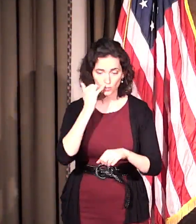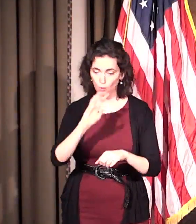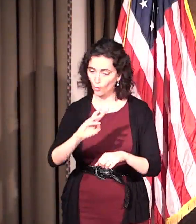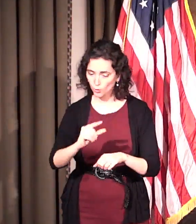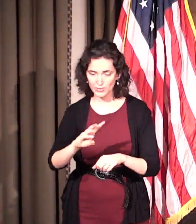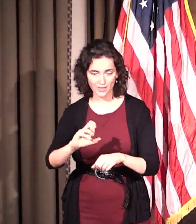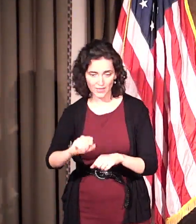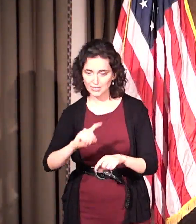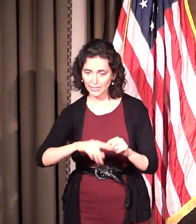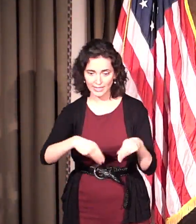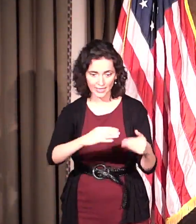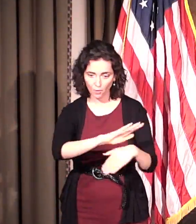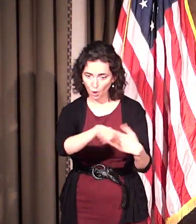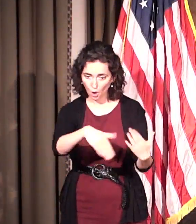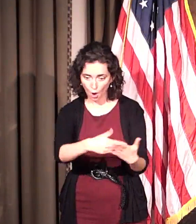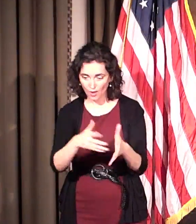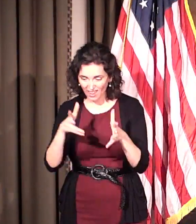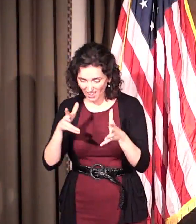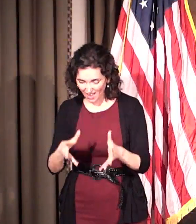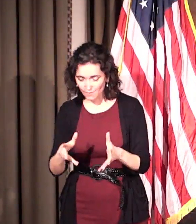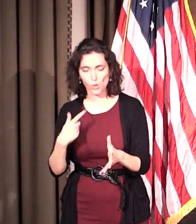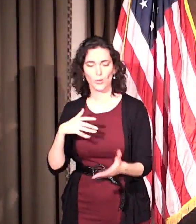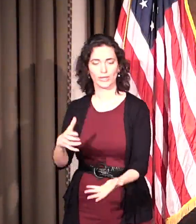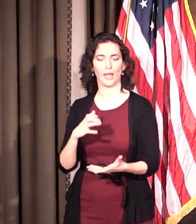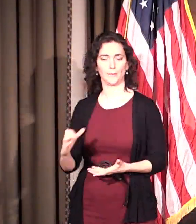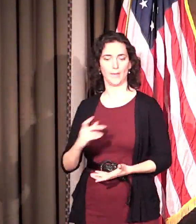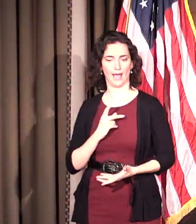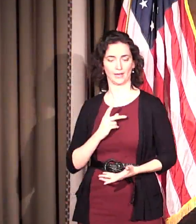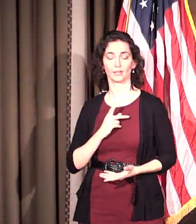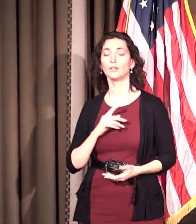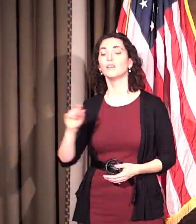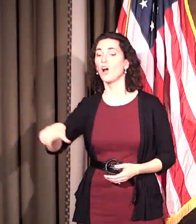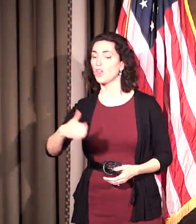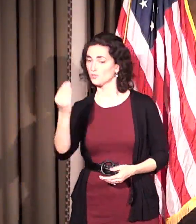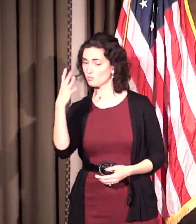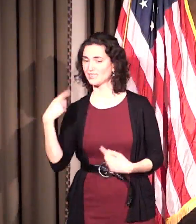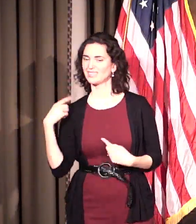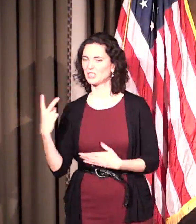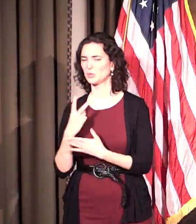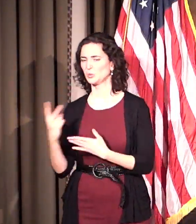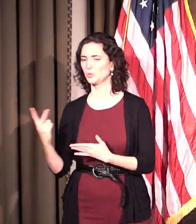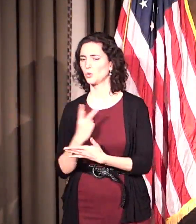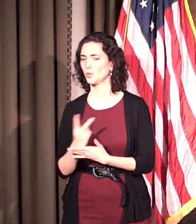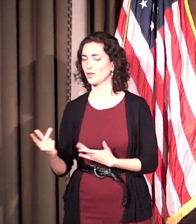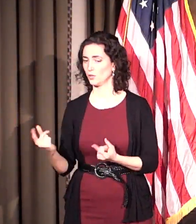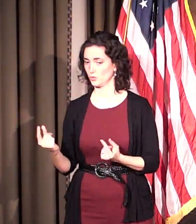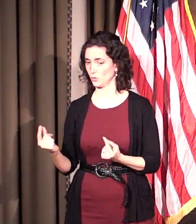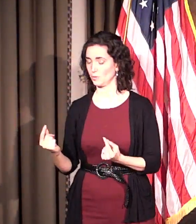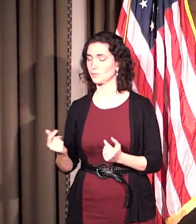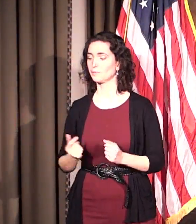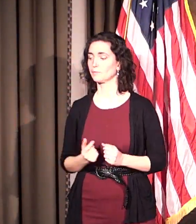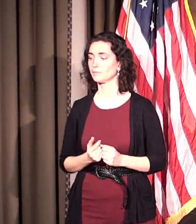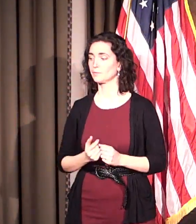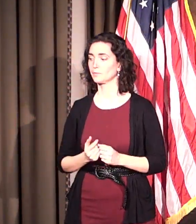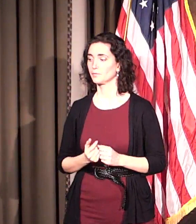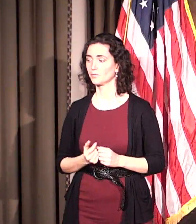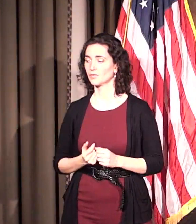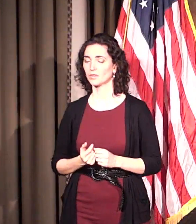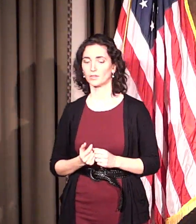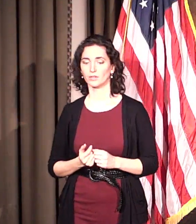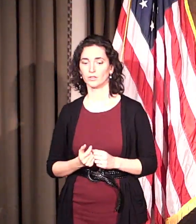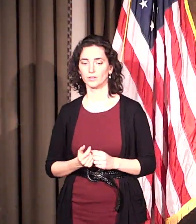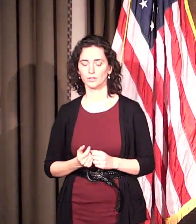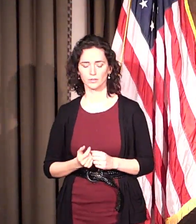claw them back. The other thing that we have done, and we've done this for 2 or 3 weeks in a row now, is we have prevented them from getting the